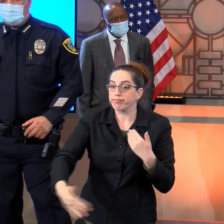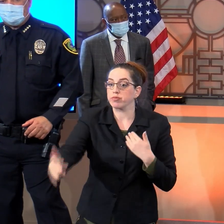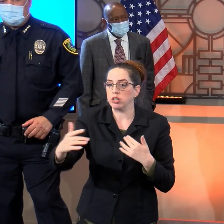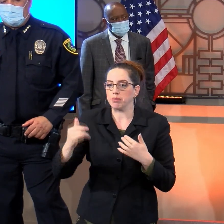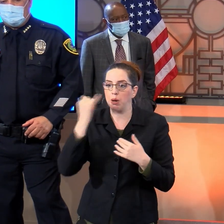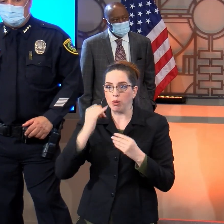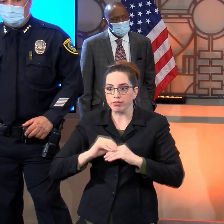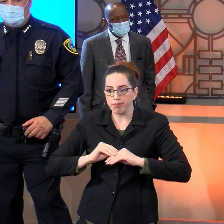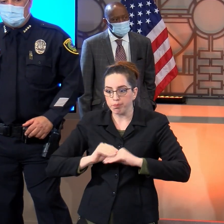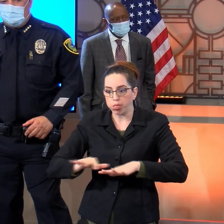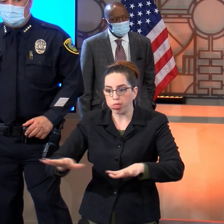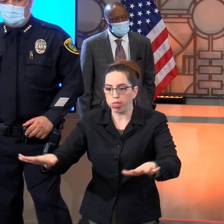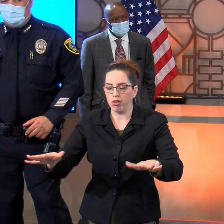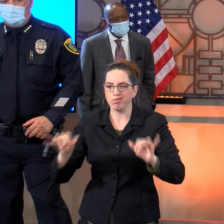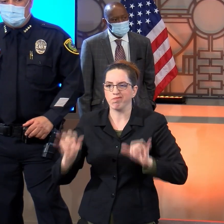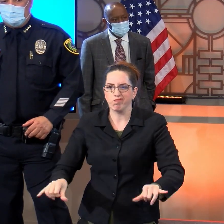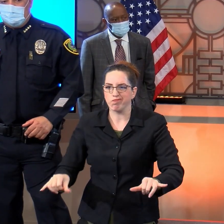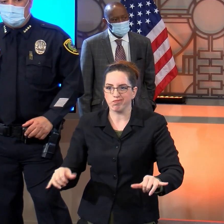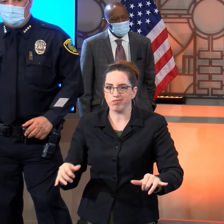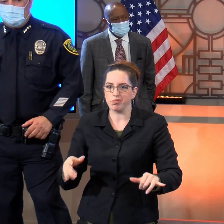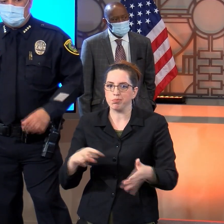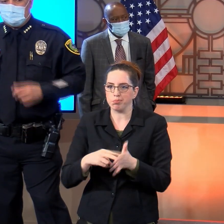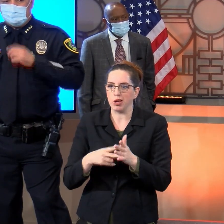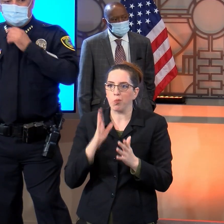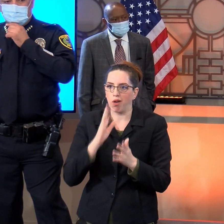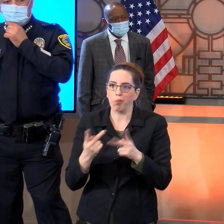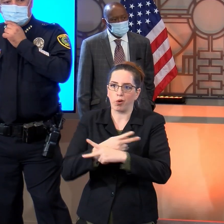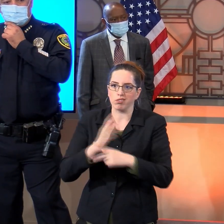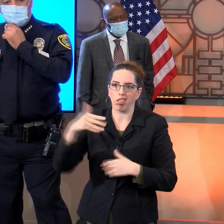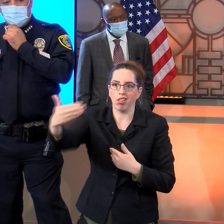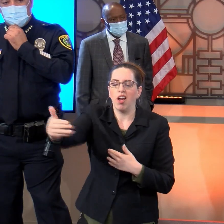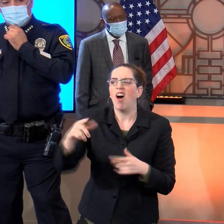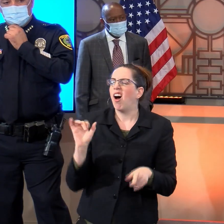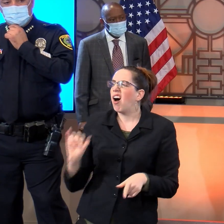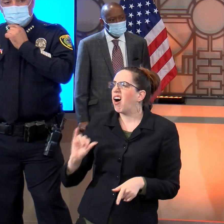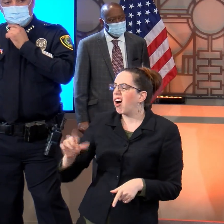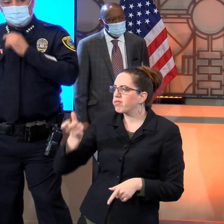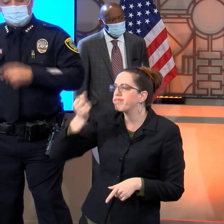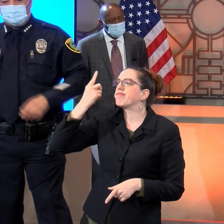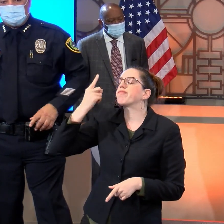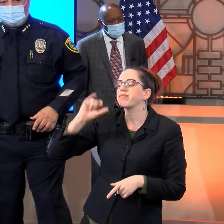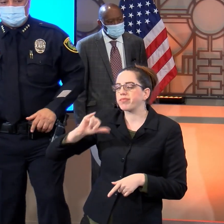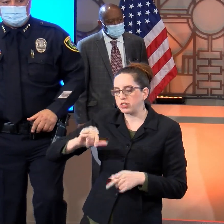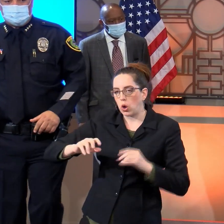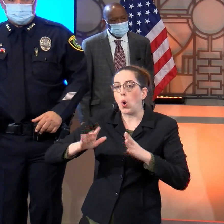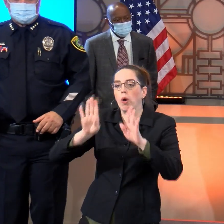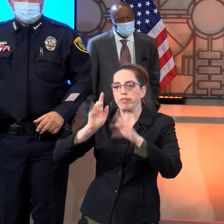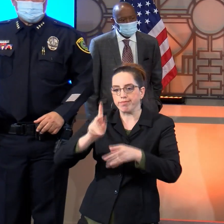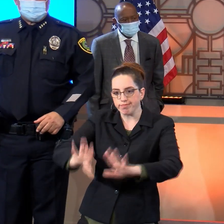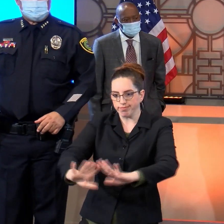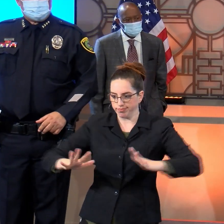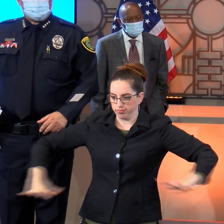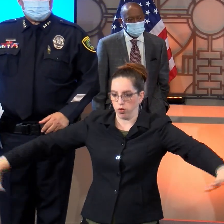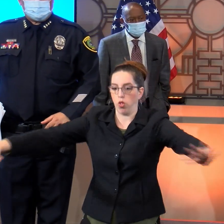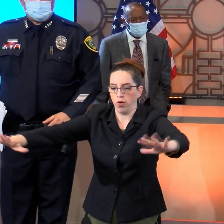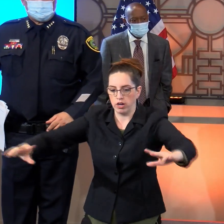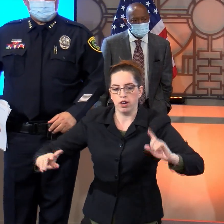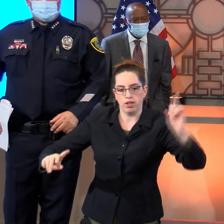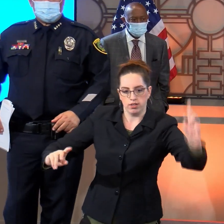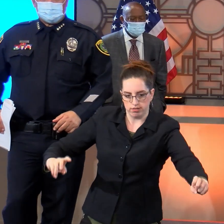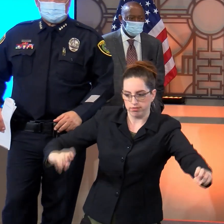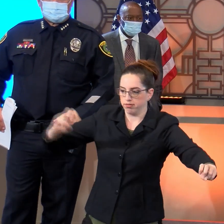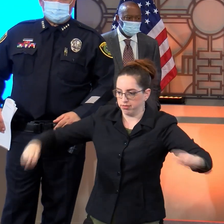with spread, then it would just, set us a step back. So once they started to think of it that way, they understood. So to all retailers, all business owners, when you reopen the stores,